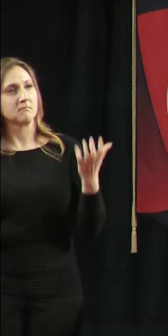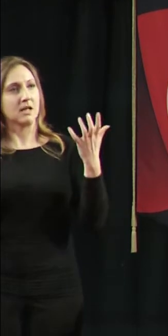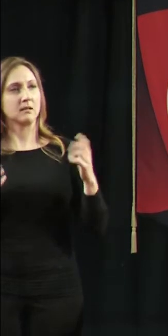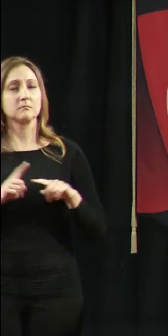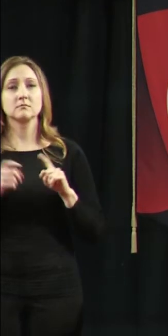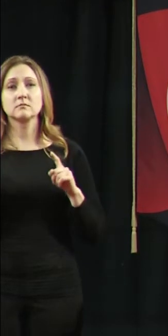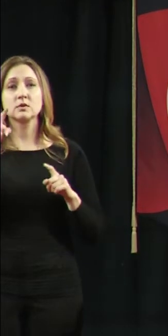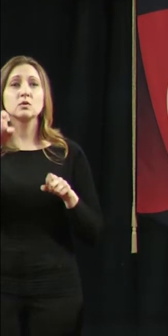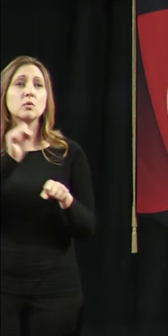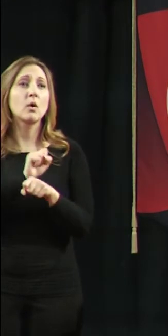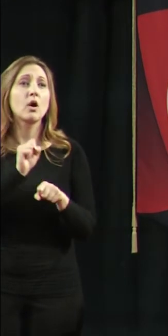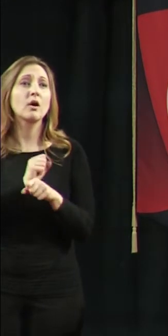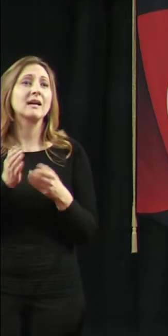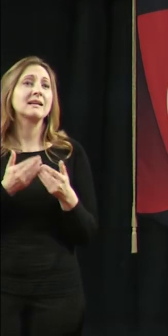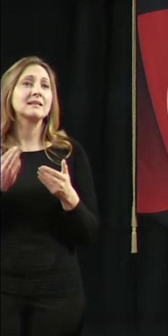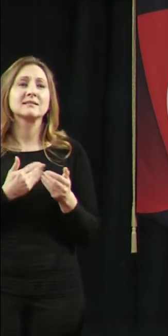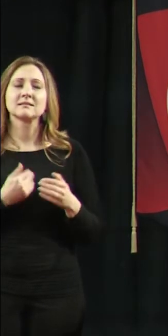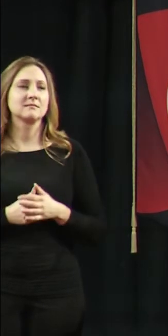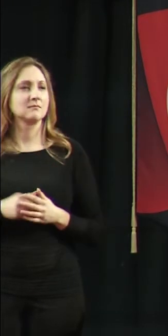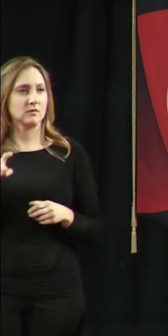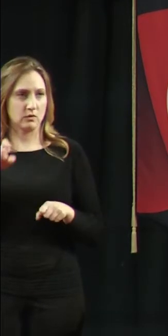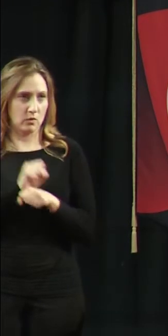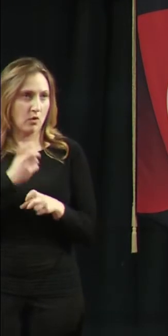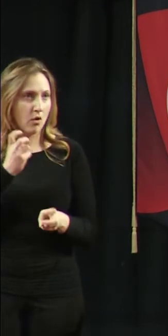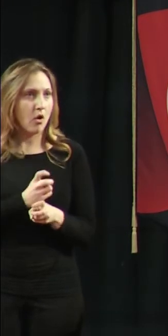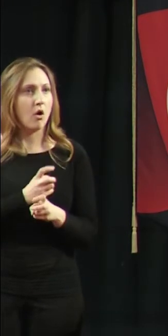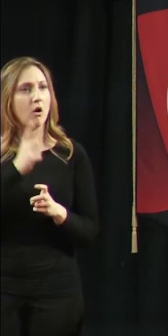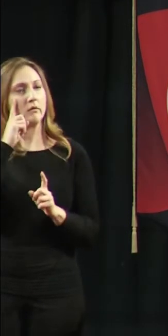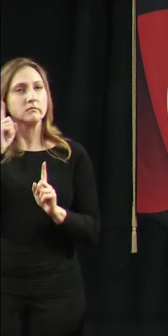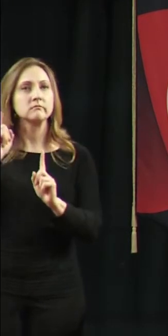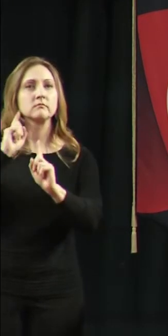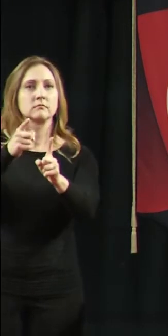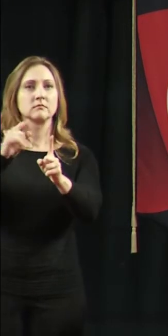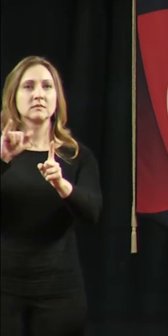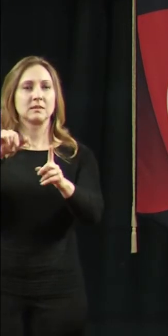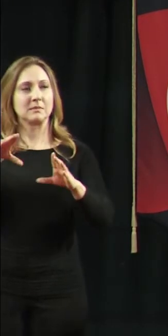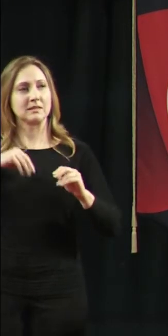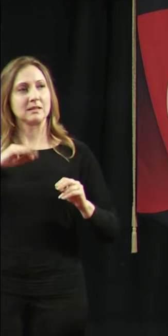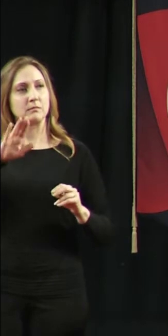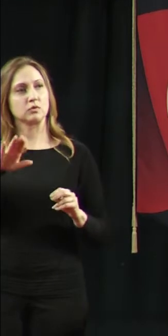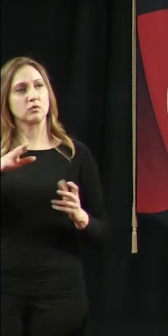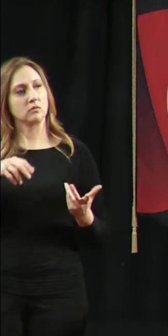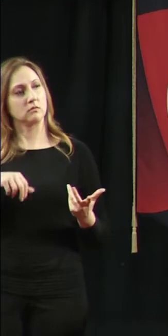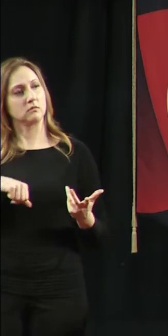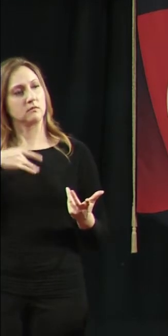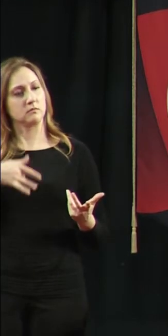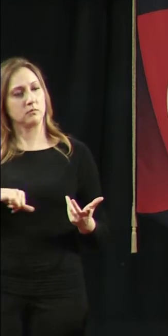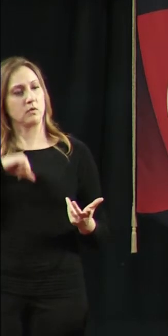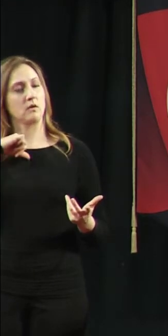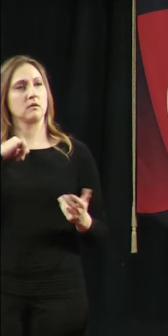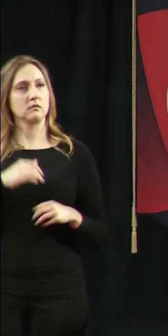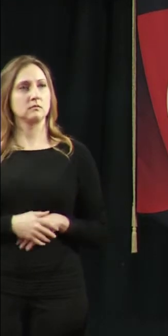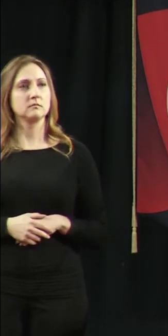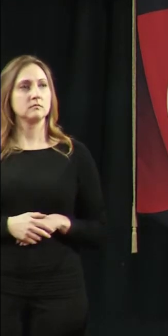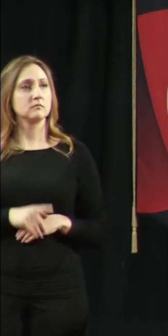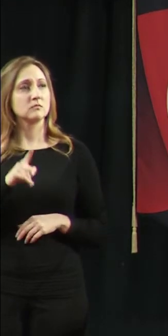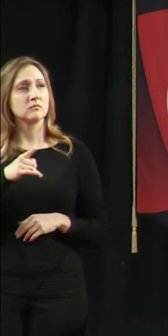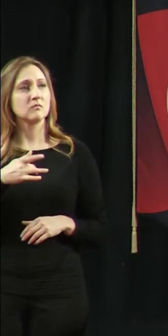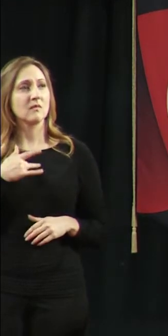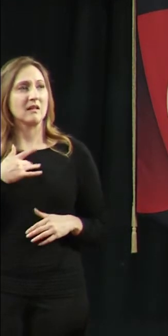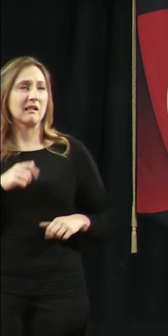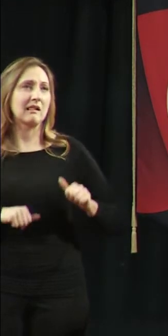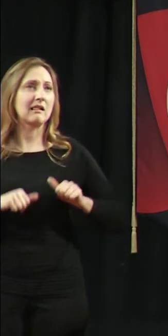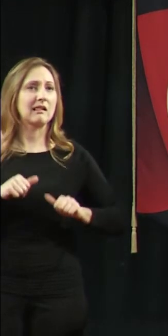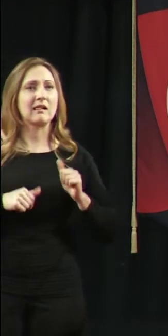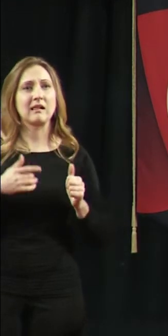without hard work, determination, and pride of ownership. Don't be afraid to be